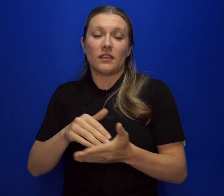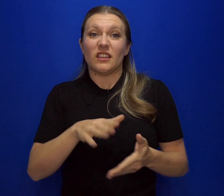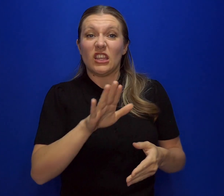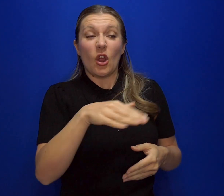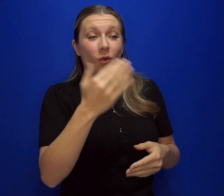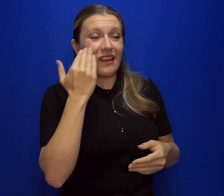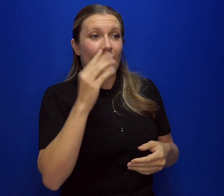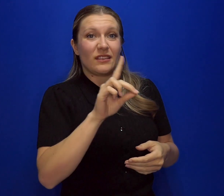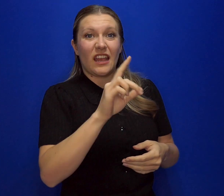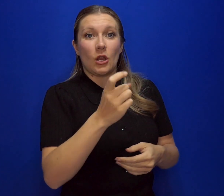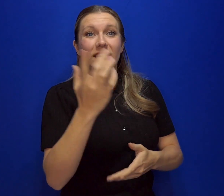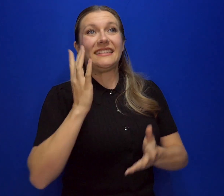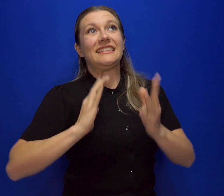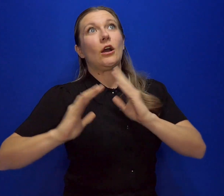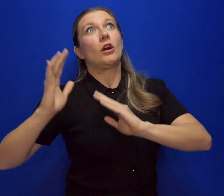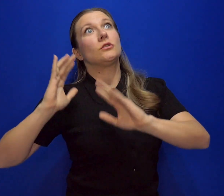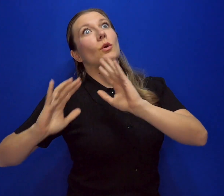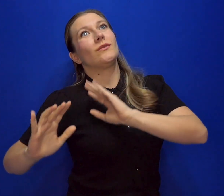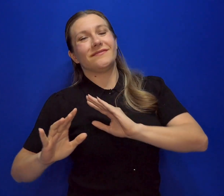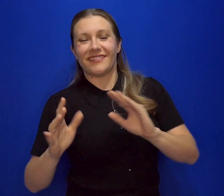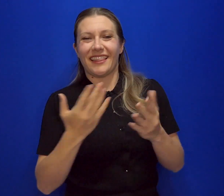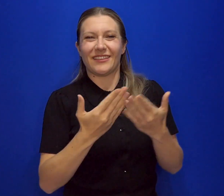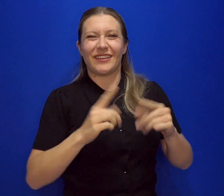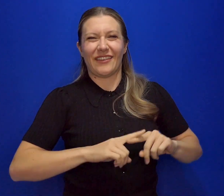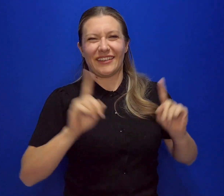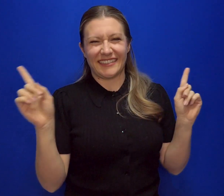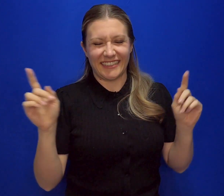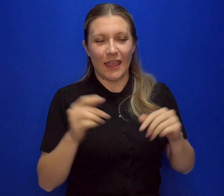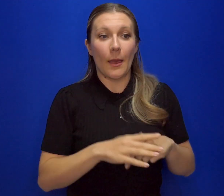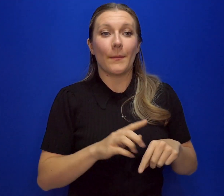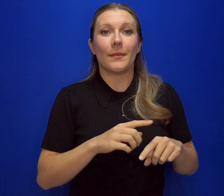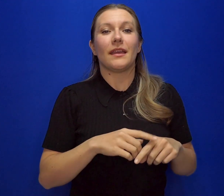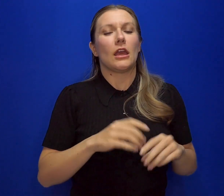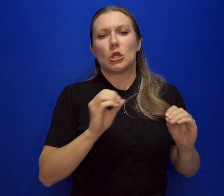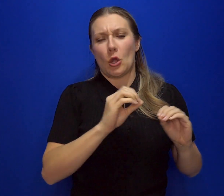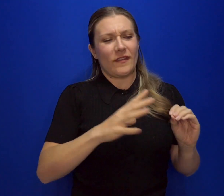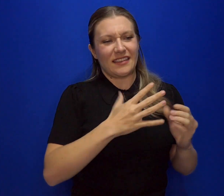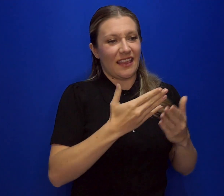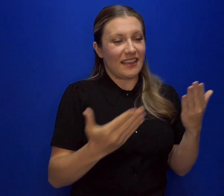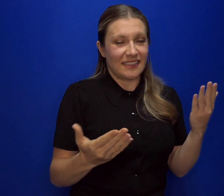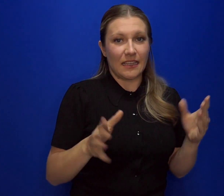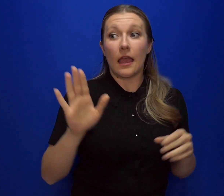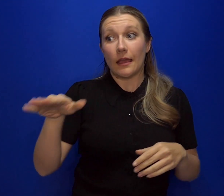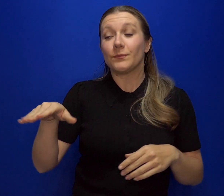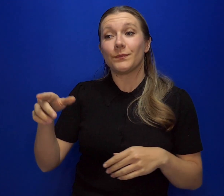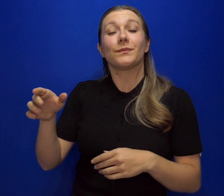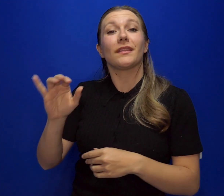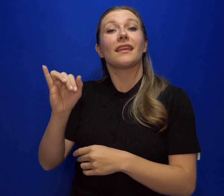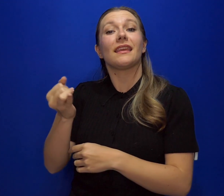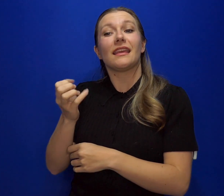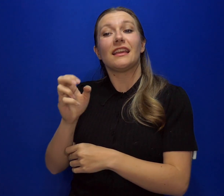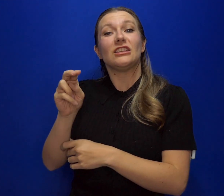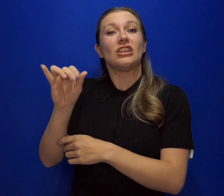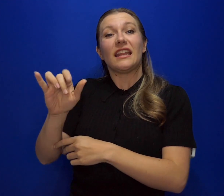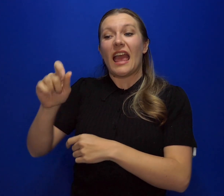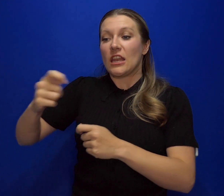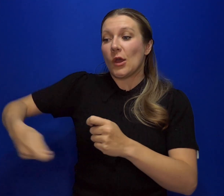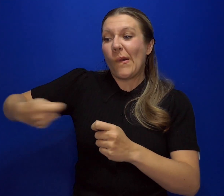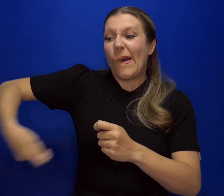diagnosed eons ago, things were very different, but there's no fancy stuff. Jenny got diagnosed. Her mom had to go outside and wind up the car